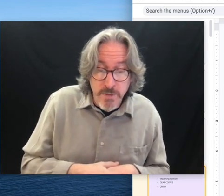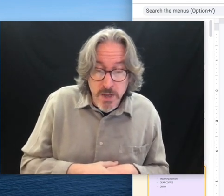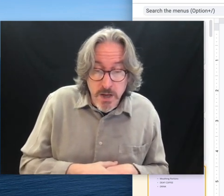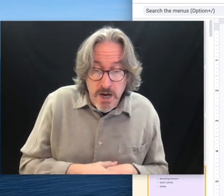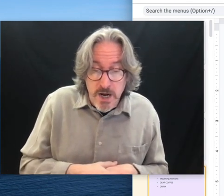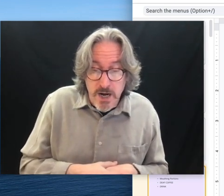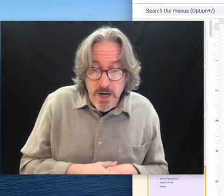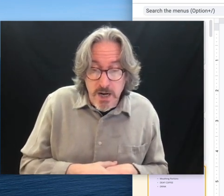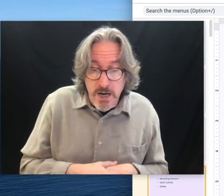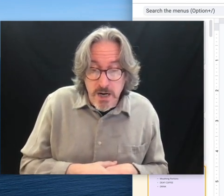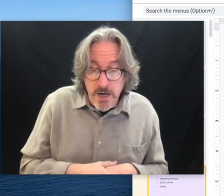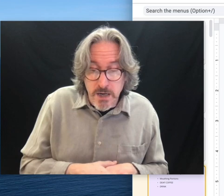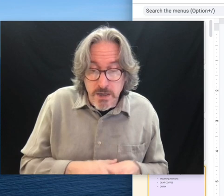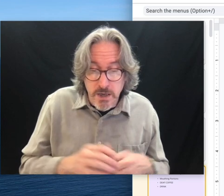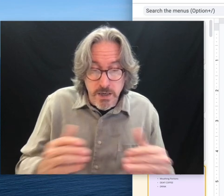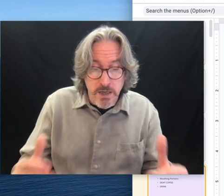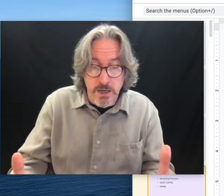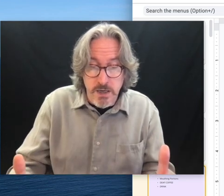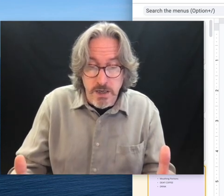And